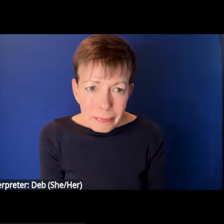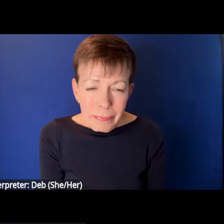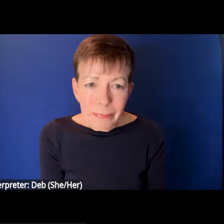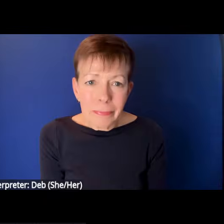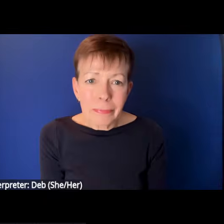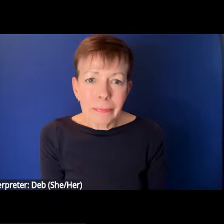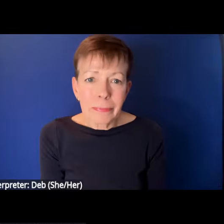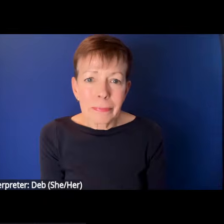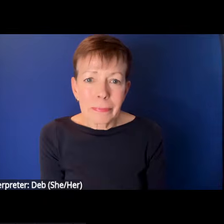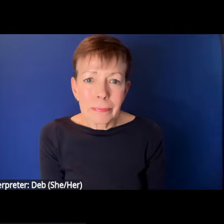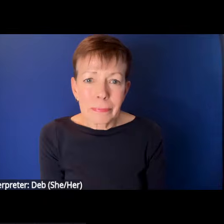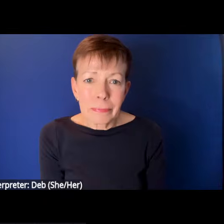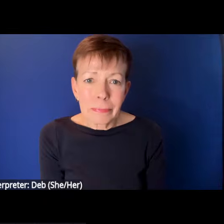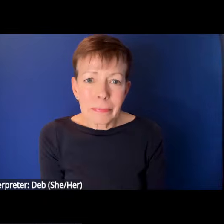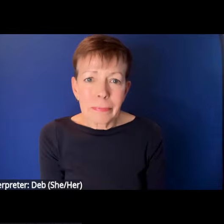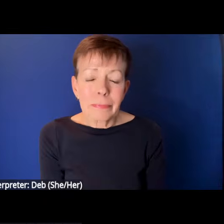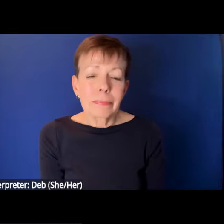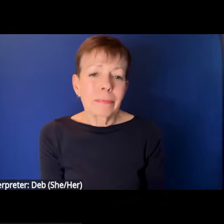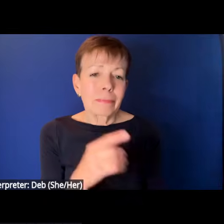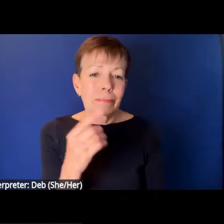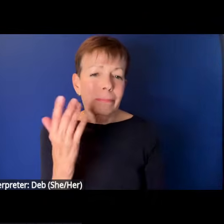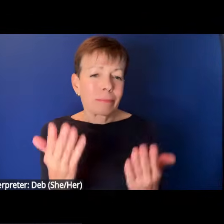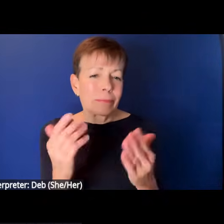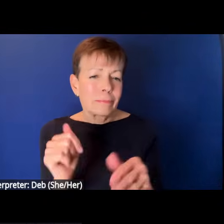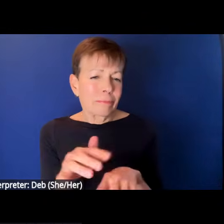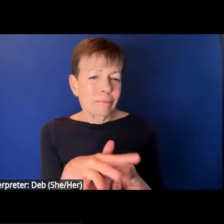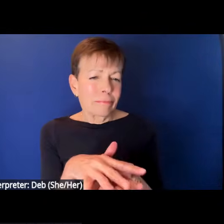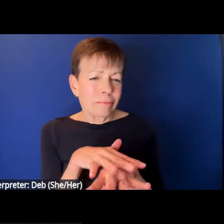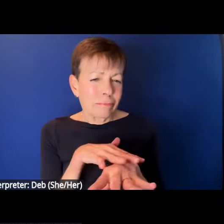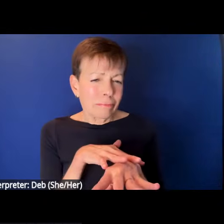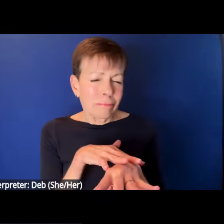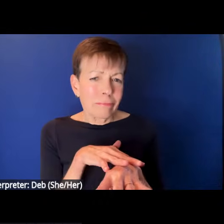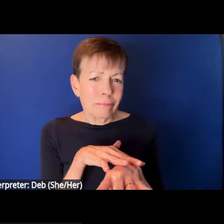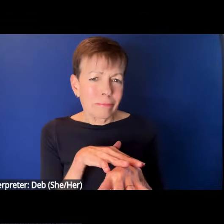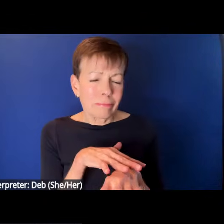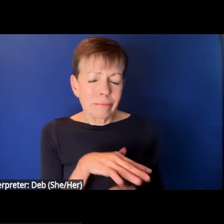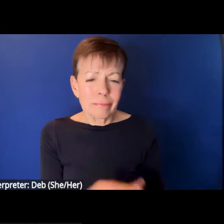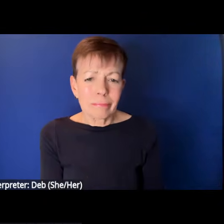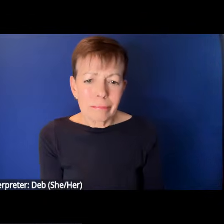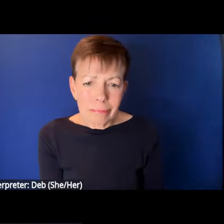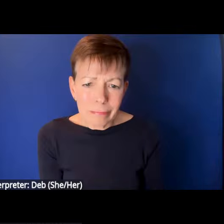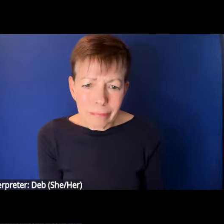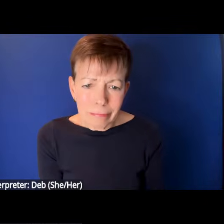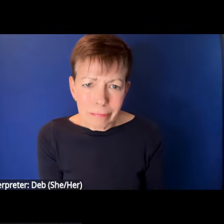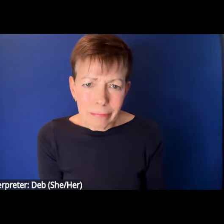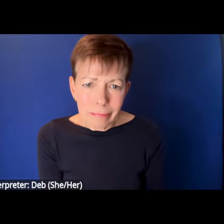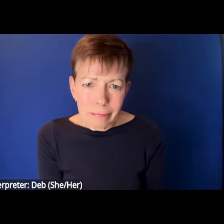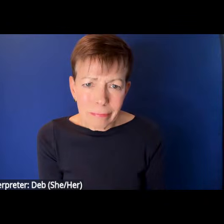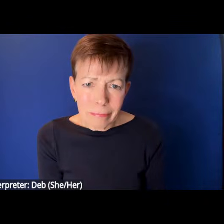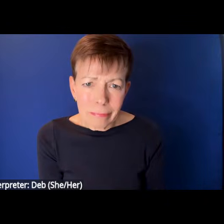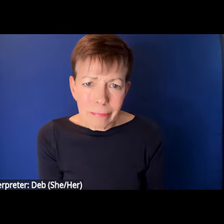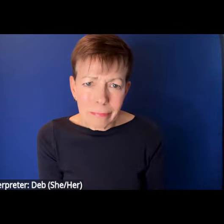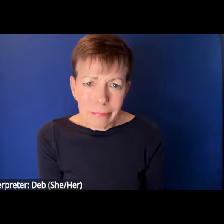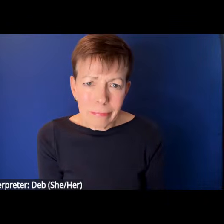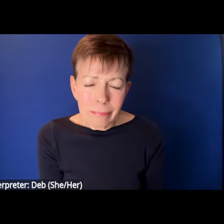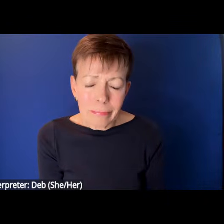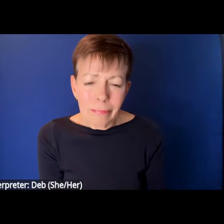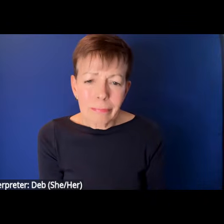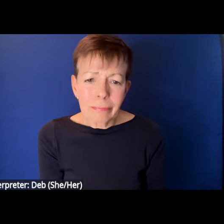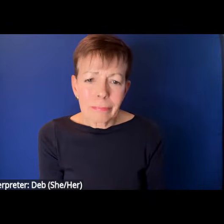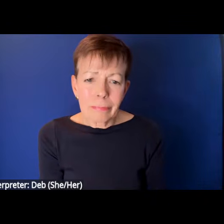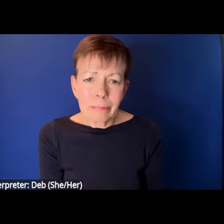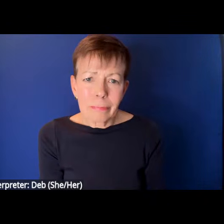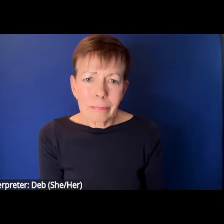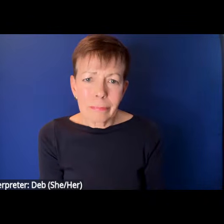down. yeah, no, I think we all can slow down, and then also if we can just pass it down. And I will get up and come over and get it this time.